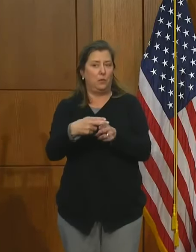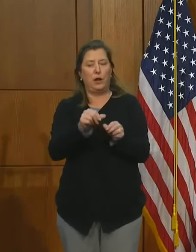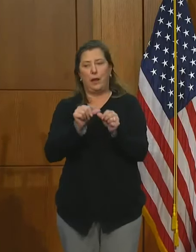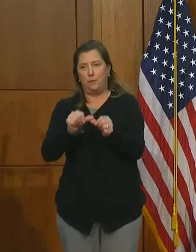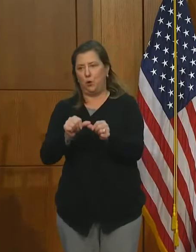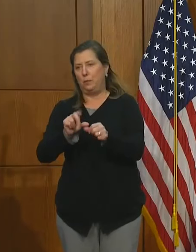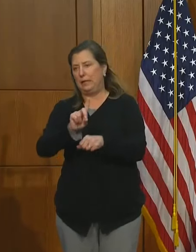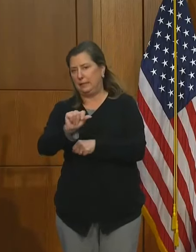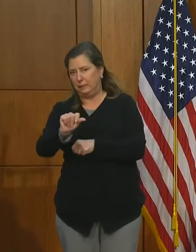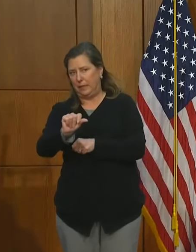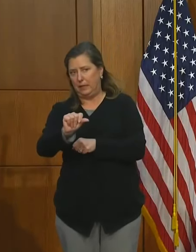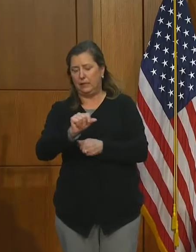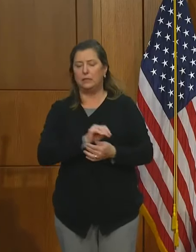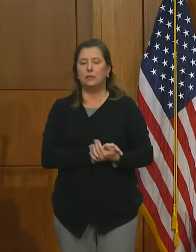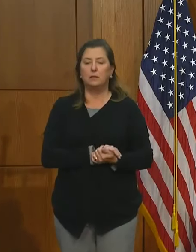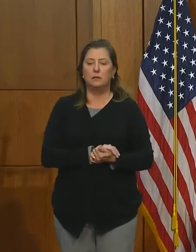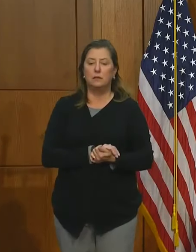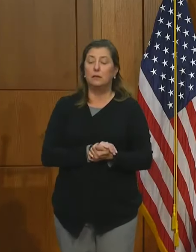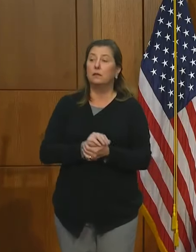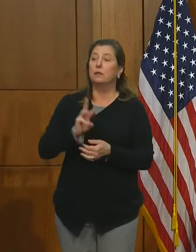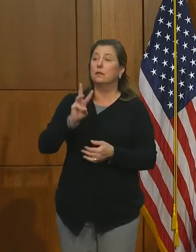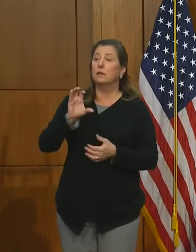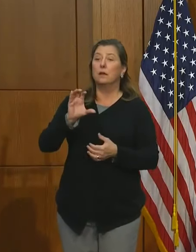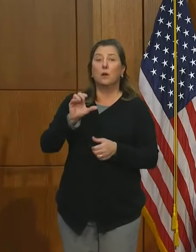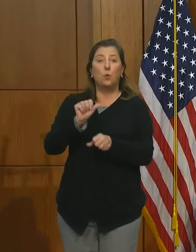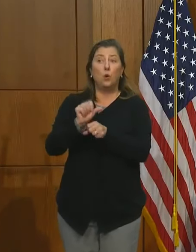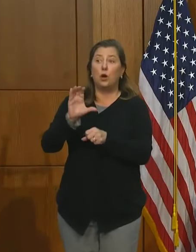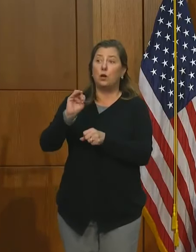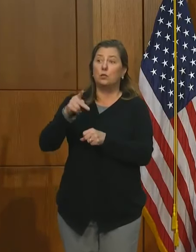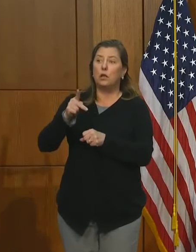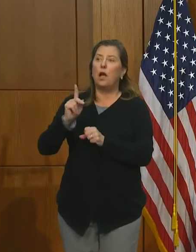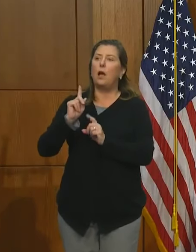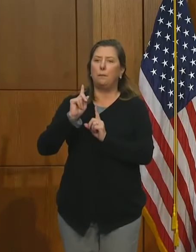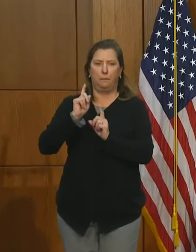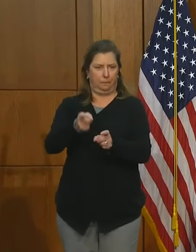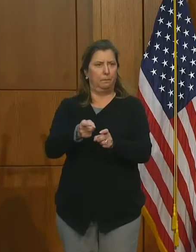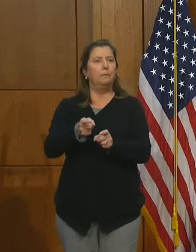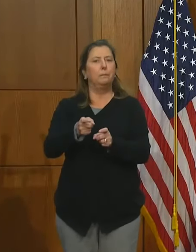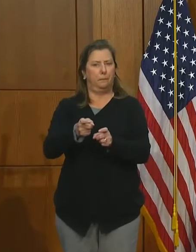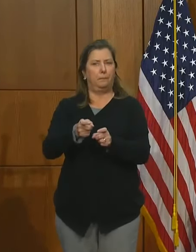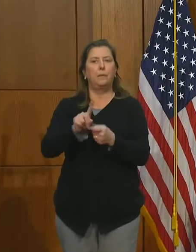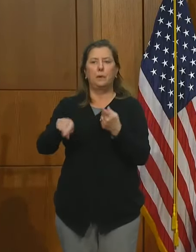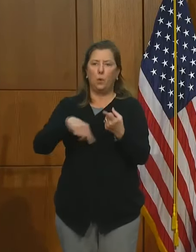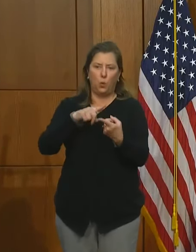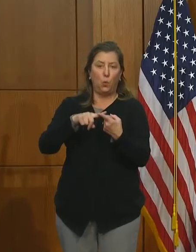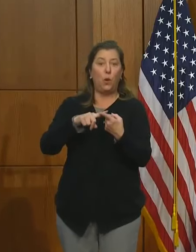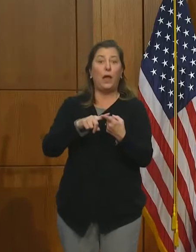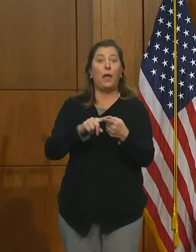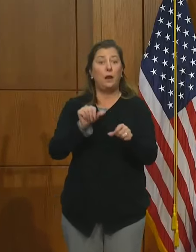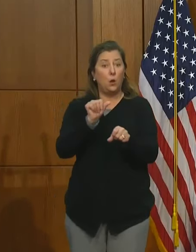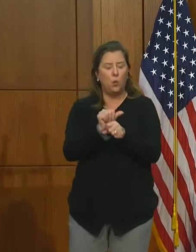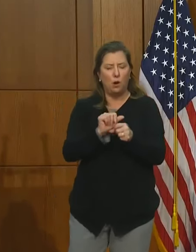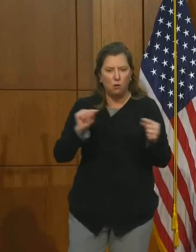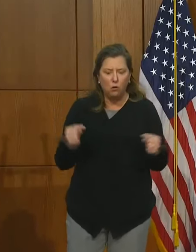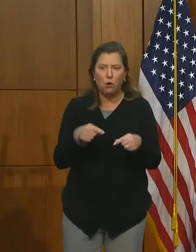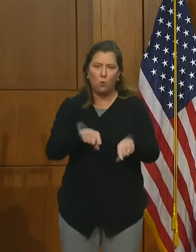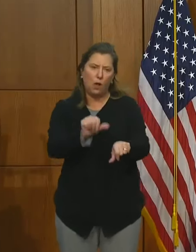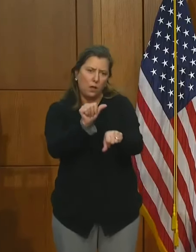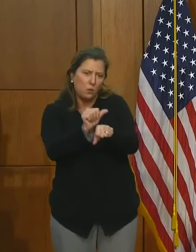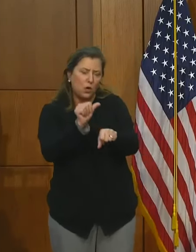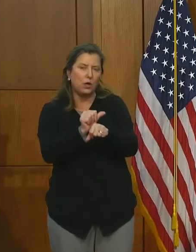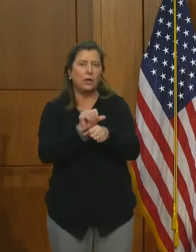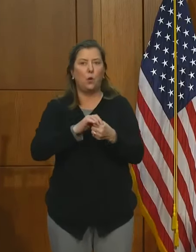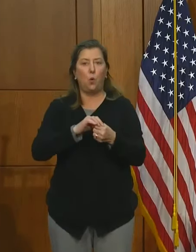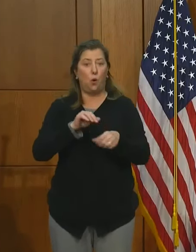permanent disabilities. Workers' comp is provided in certain situations when workers are injured on the job or contract a